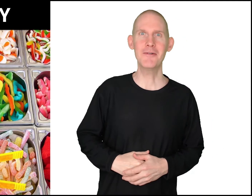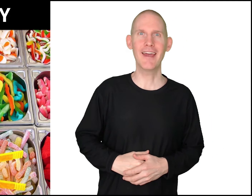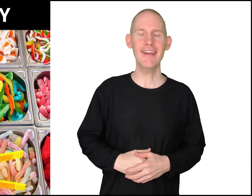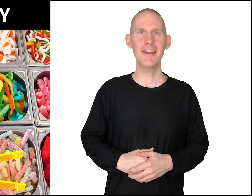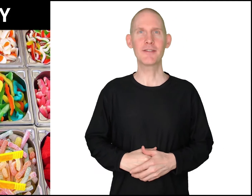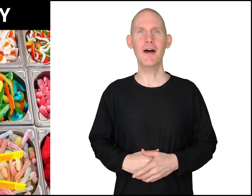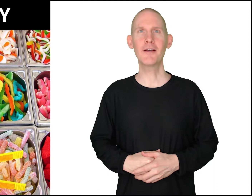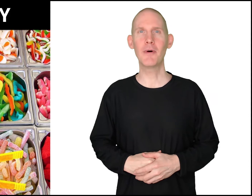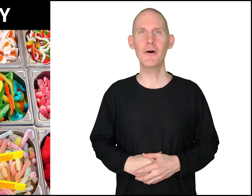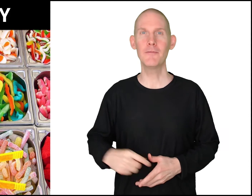Okay, let's talk about